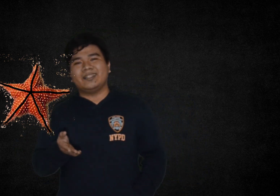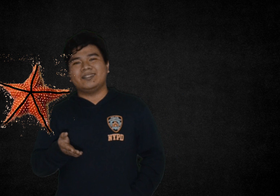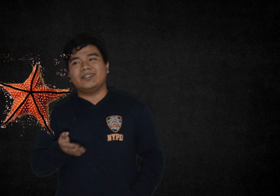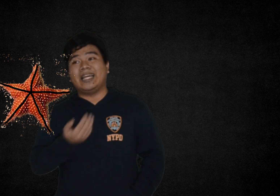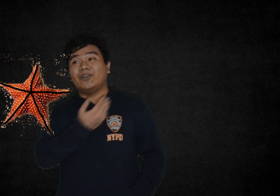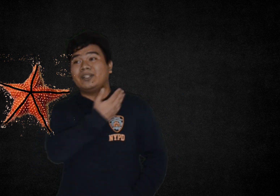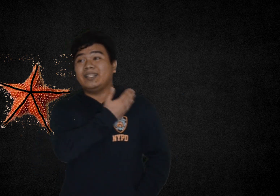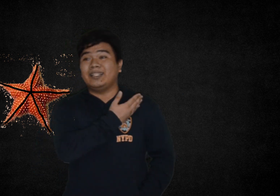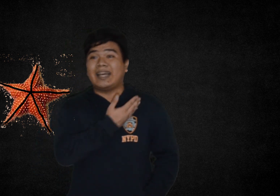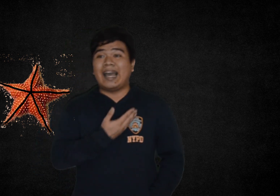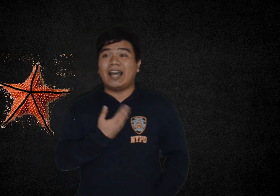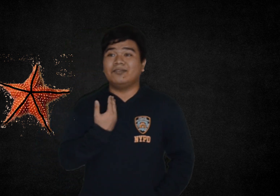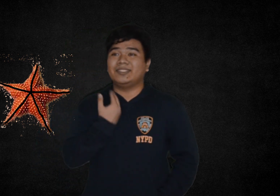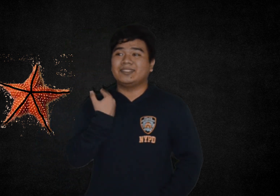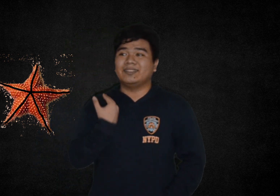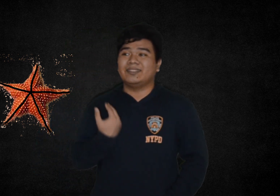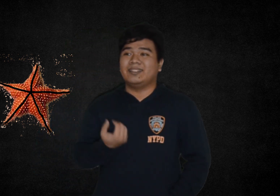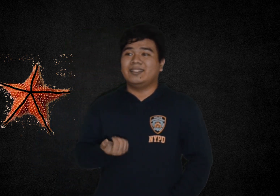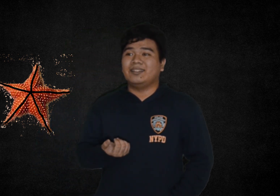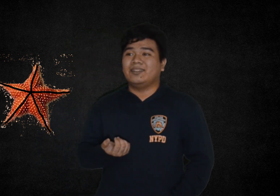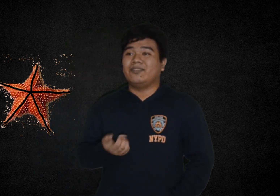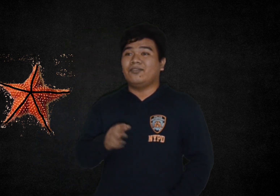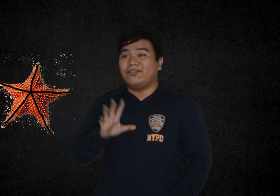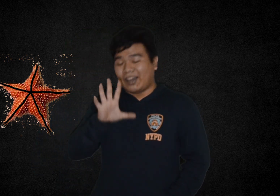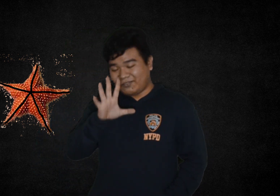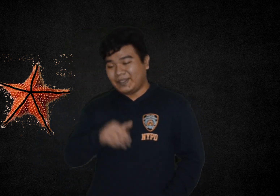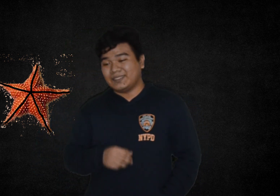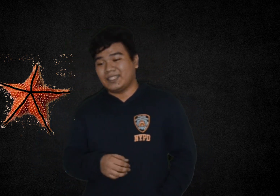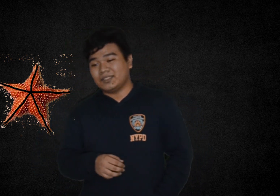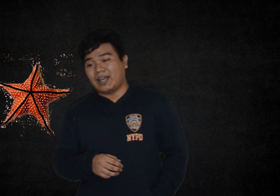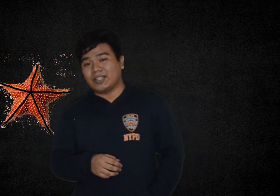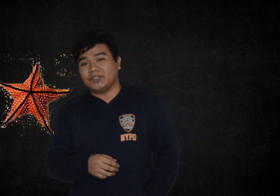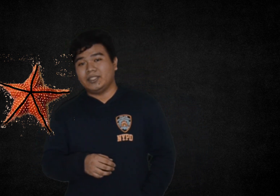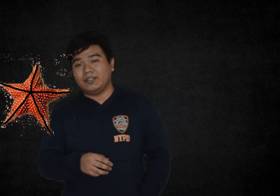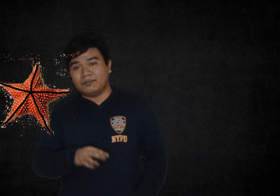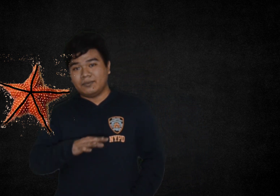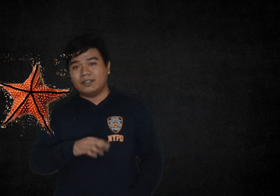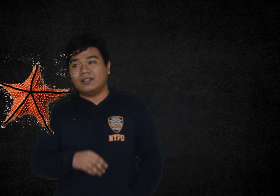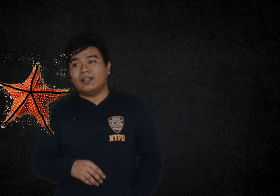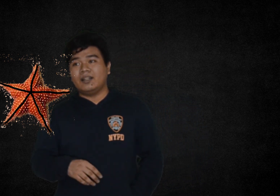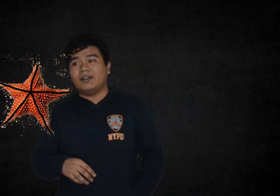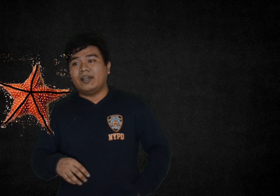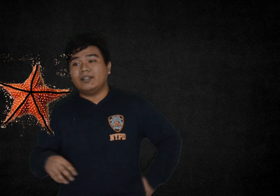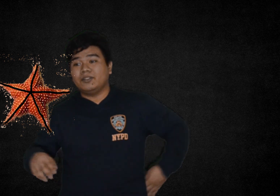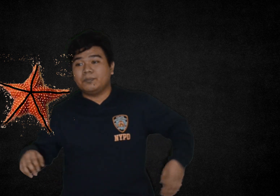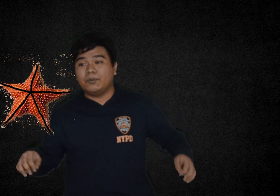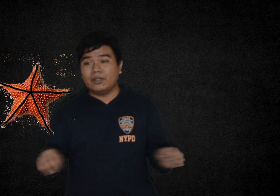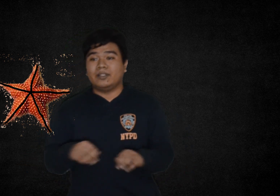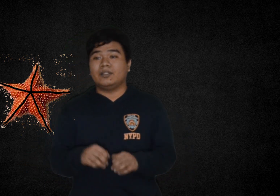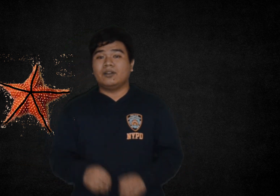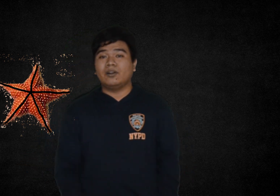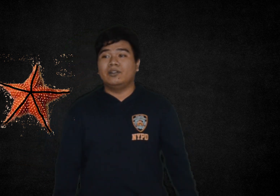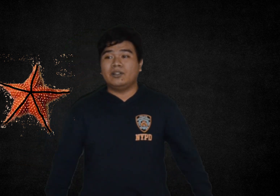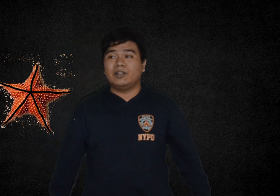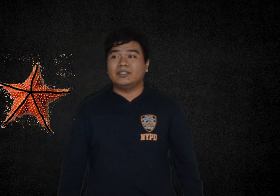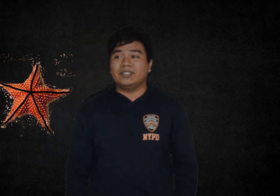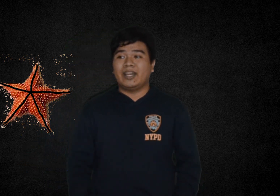in equally in halves, five pieces actually, and you put it all on